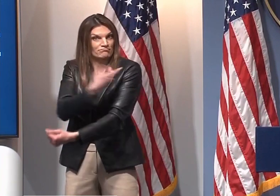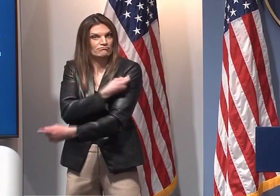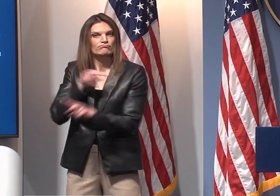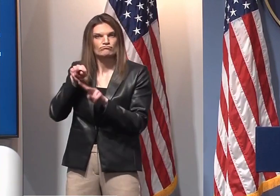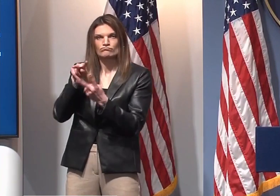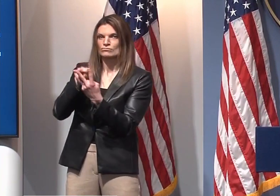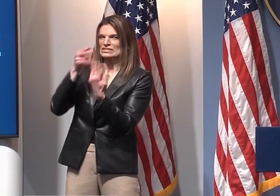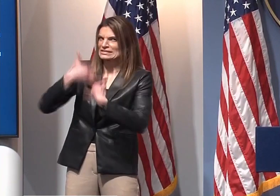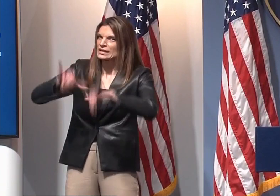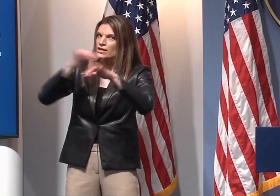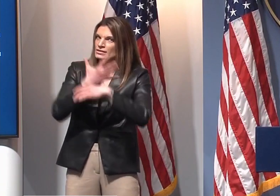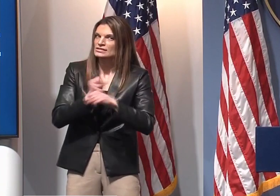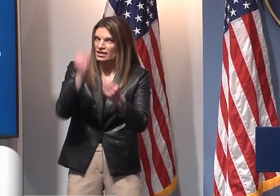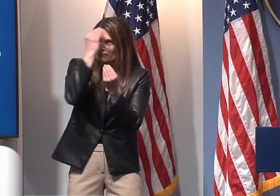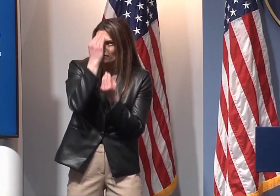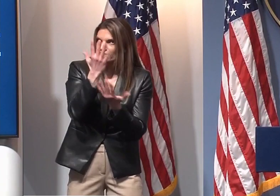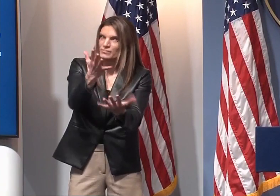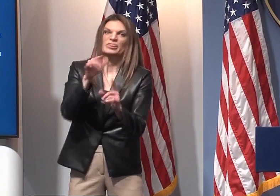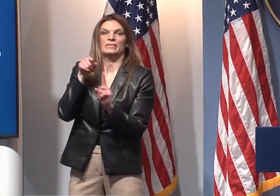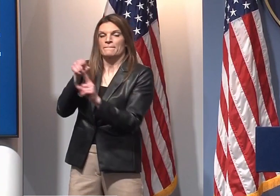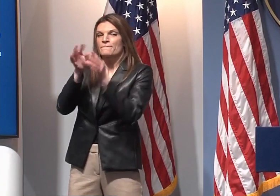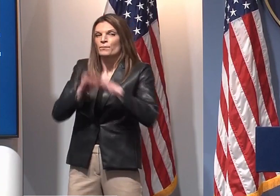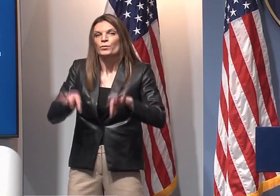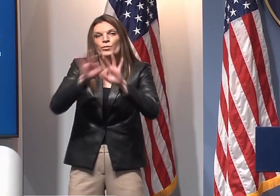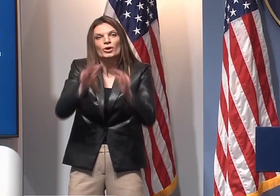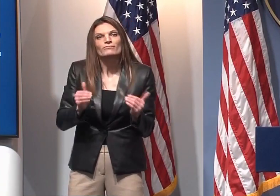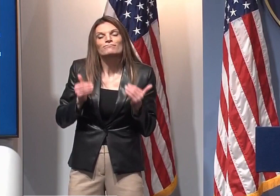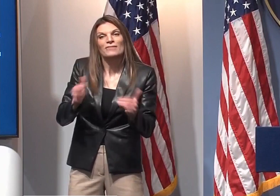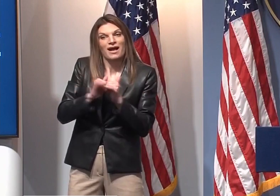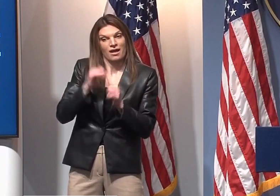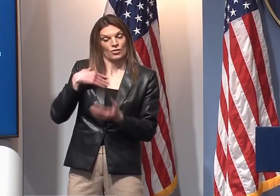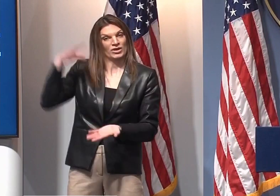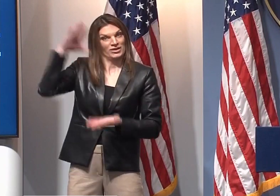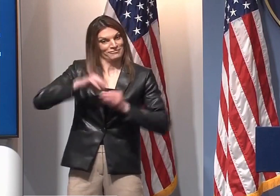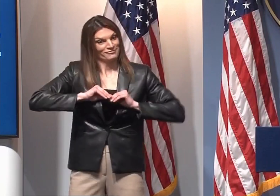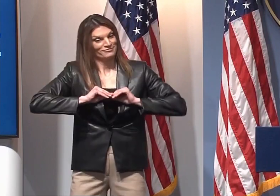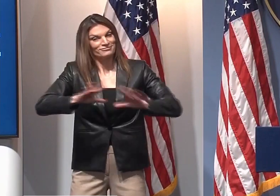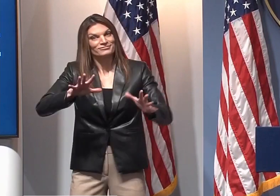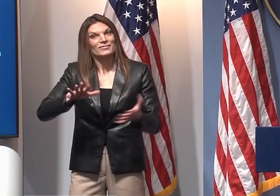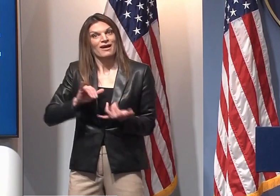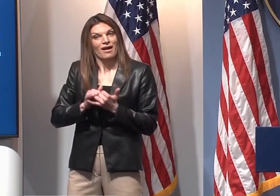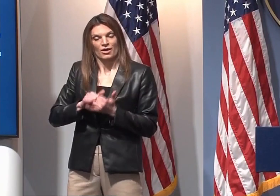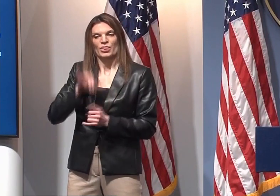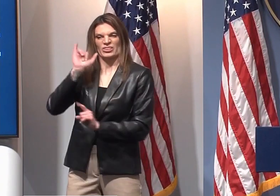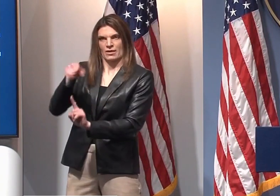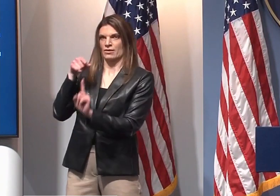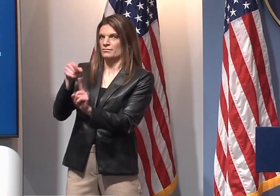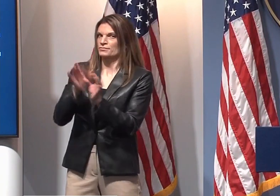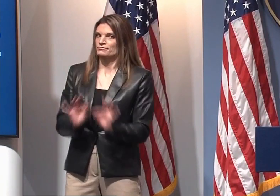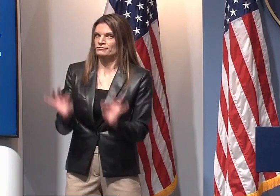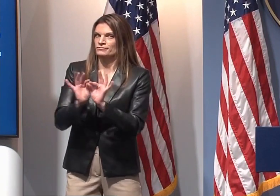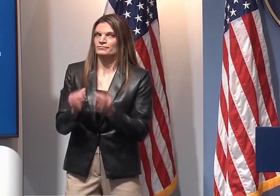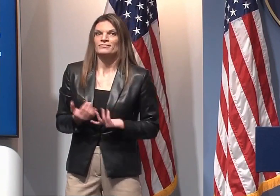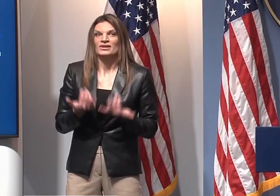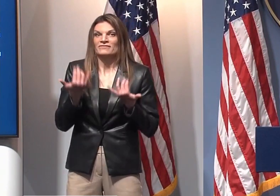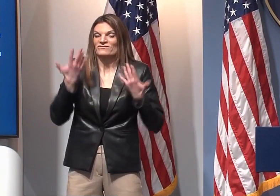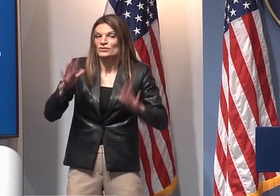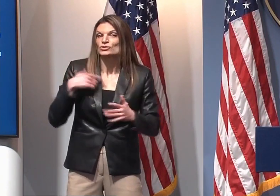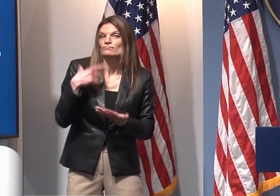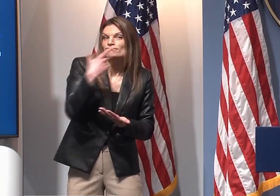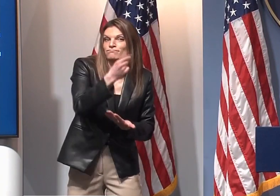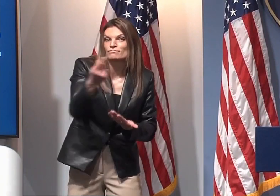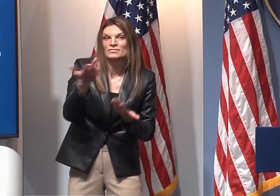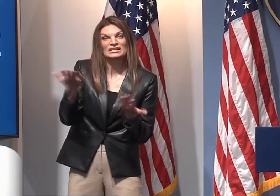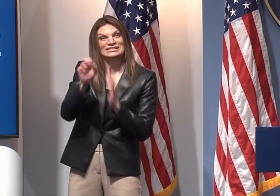pandemic. As the governor mentioned, we have now over 5.4 million doses of the COVID-19 vaccines administered